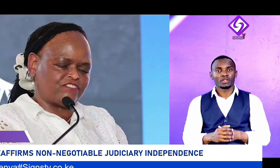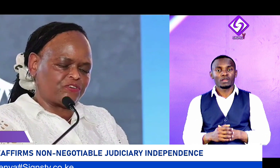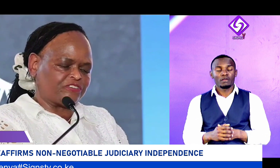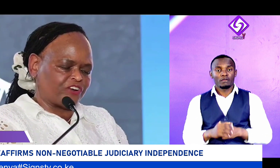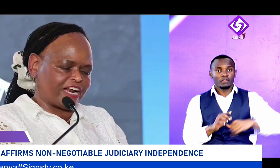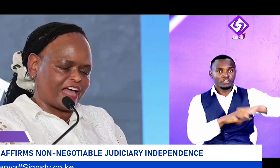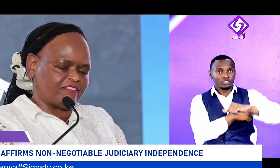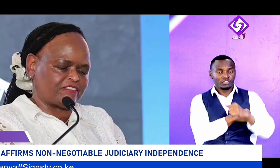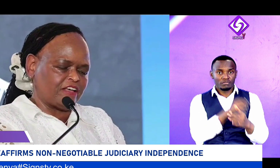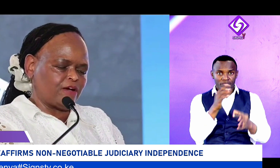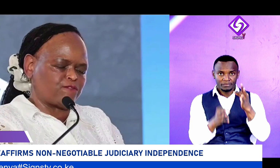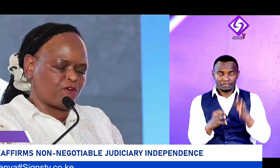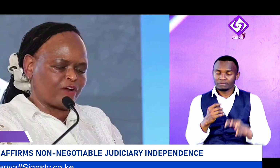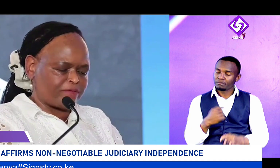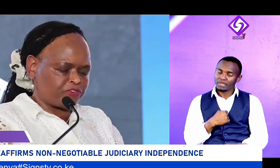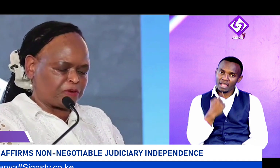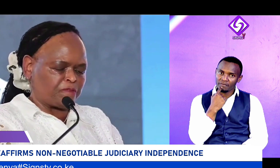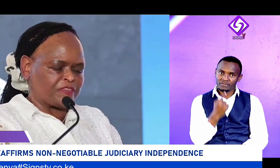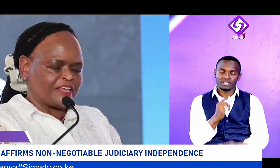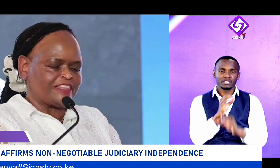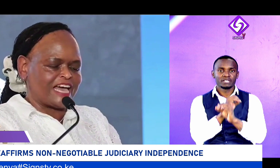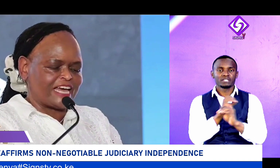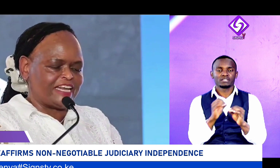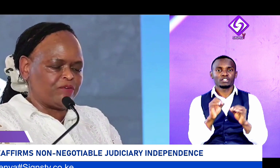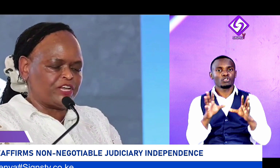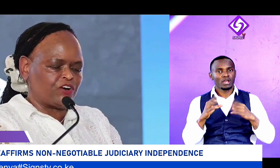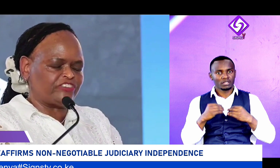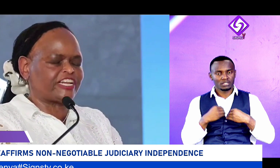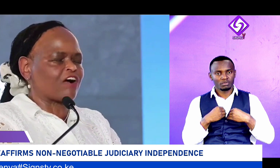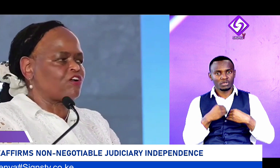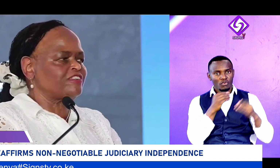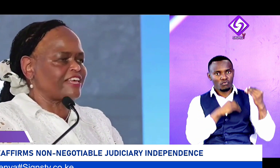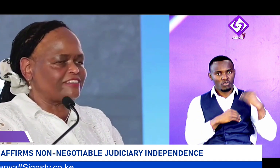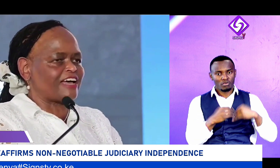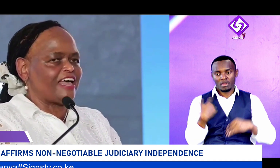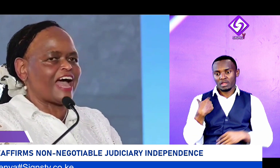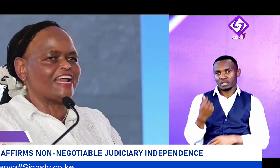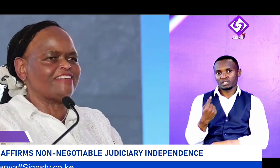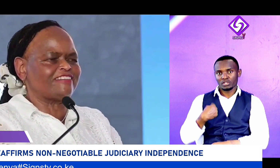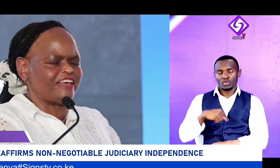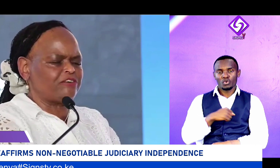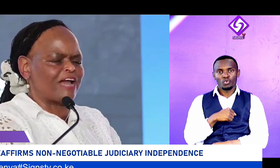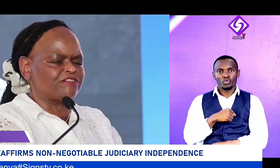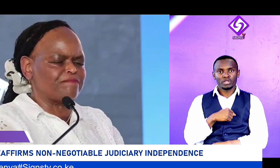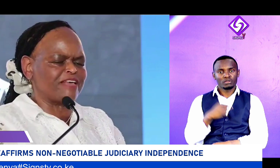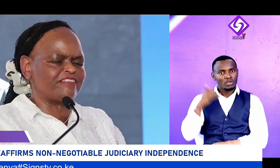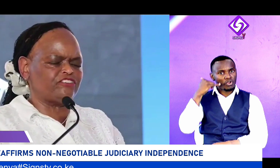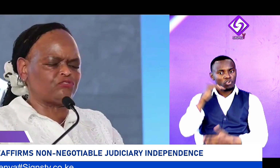zero tolerance for corruption. The other day we launched a call center, and I sent one of the messages to